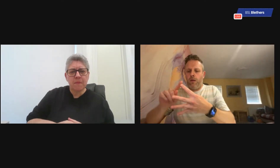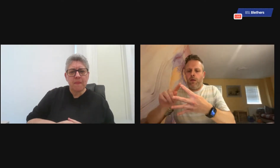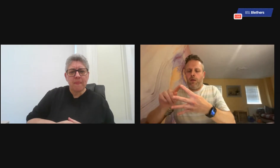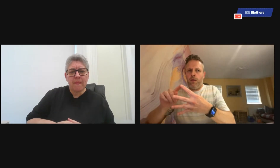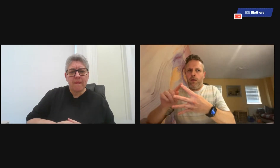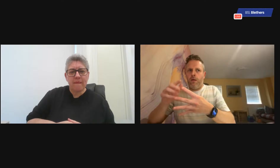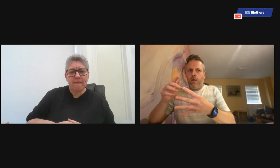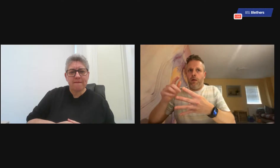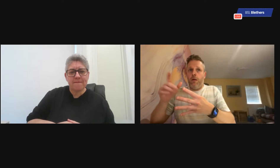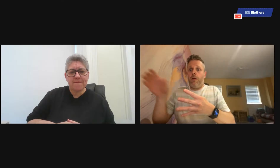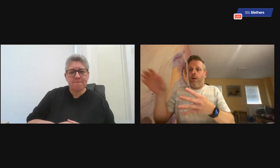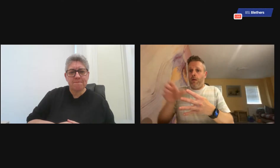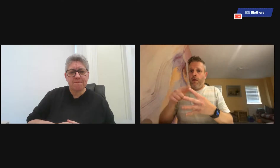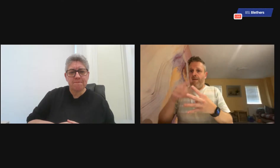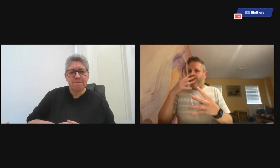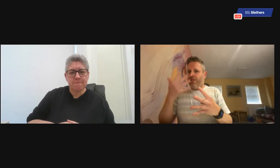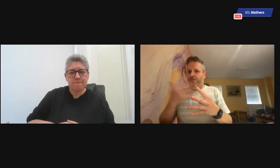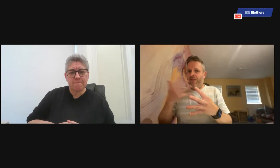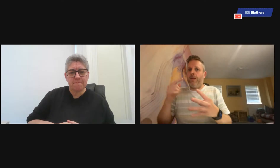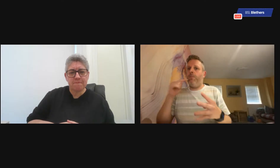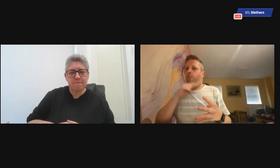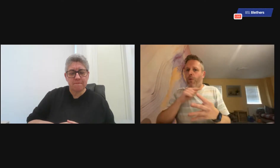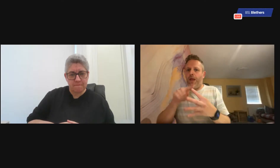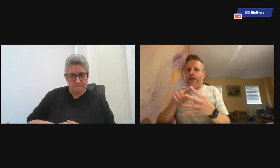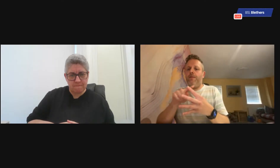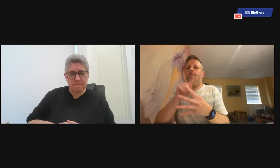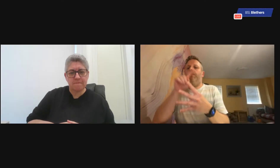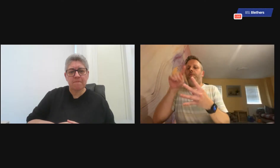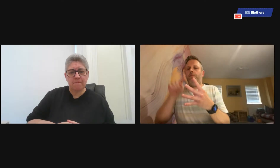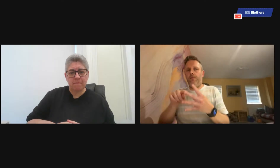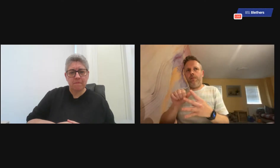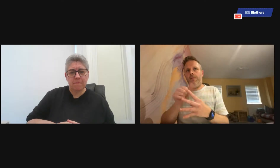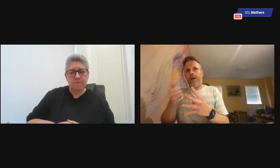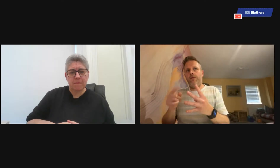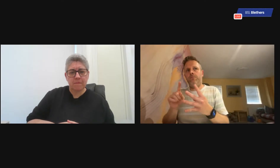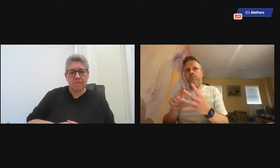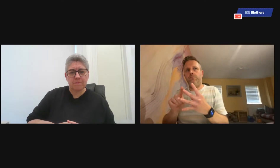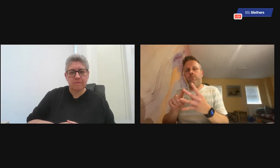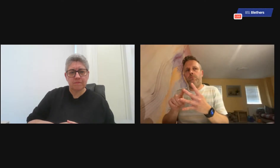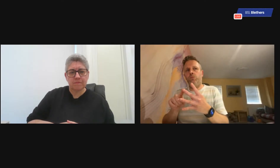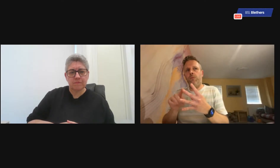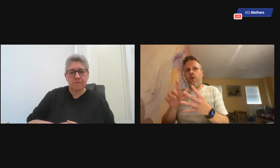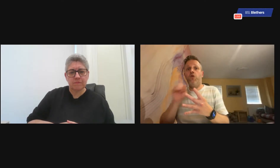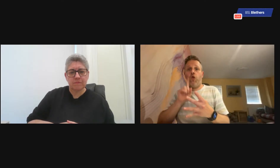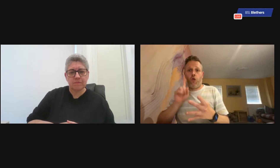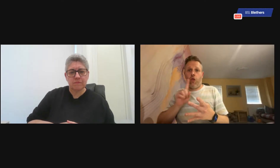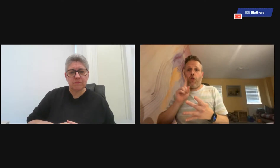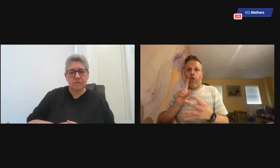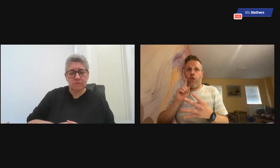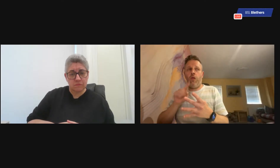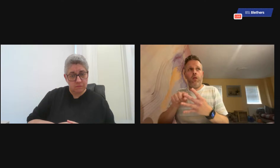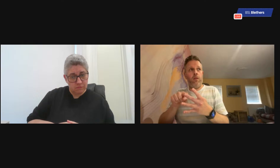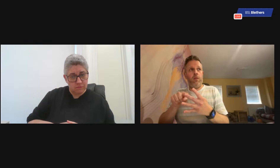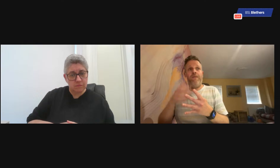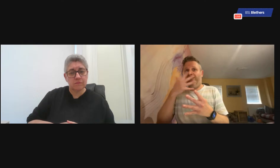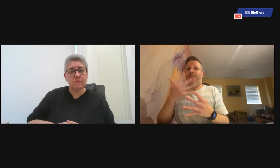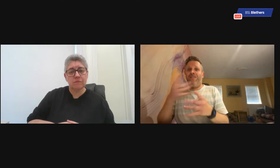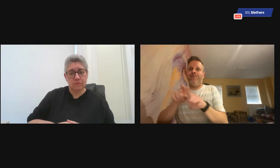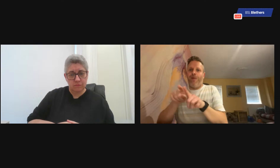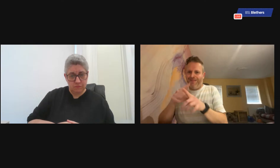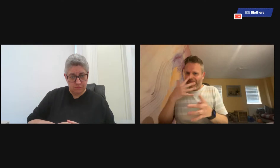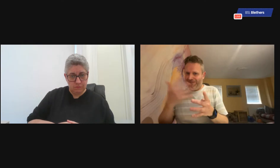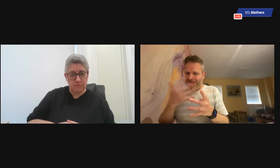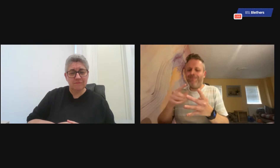7 years. Okay, and what ages are they? And could you tell us a little bit about them? I had a 15-year-old boy, first of all. Then I had a